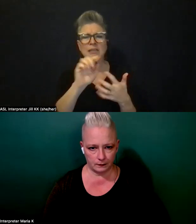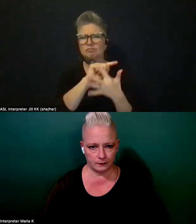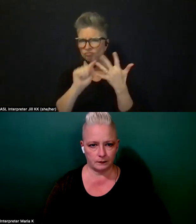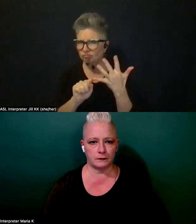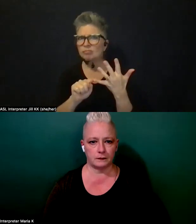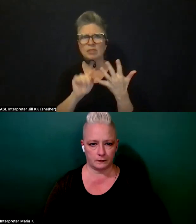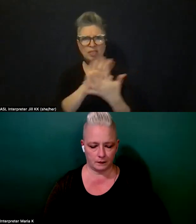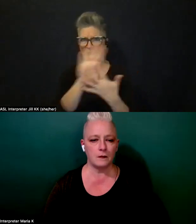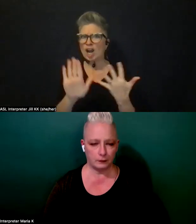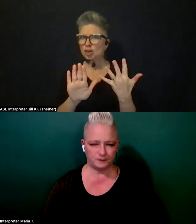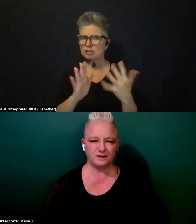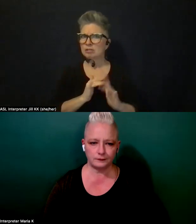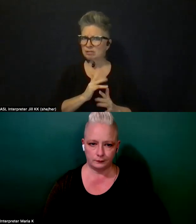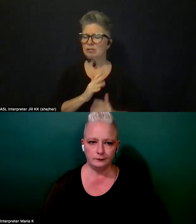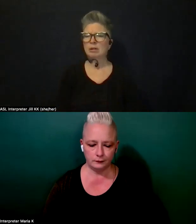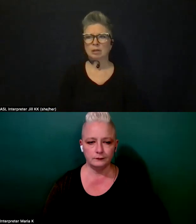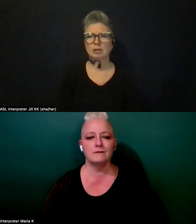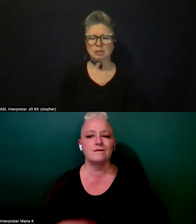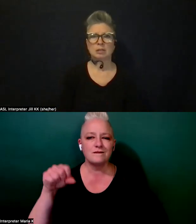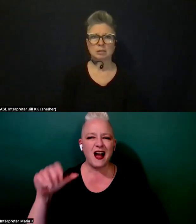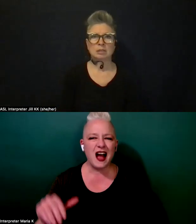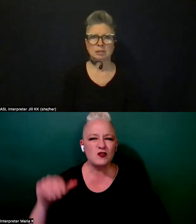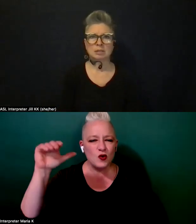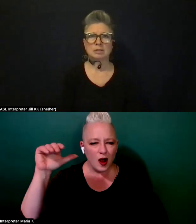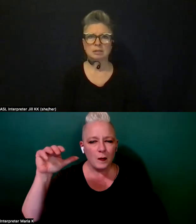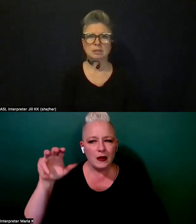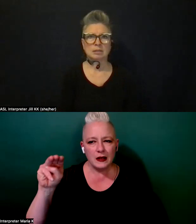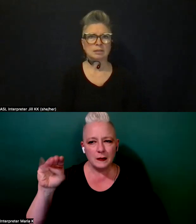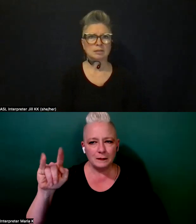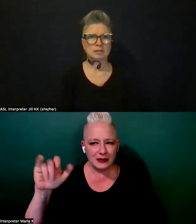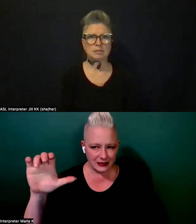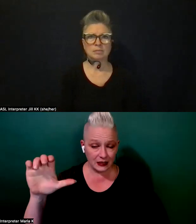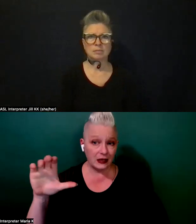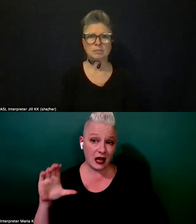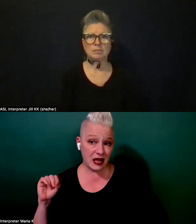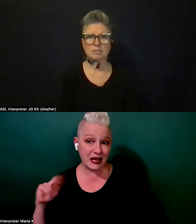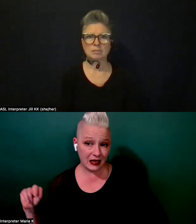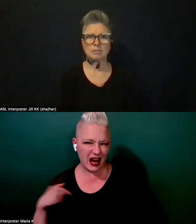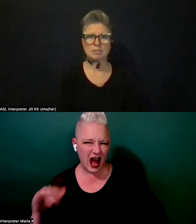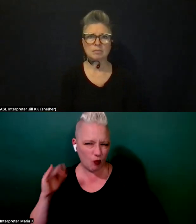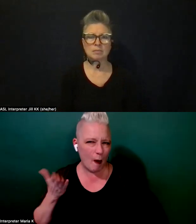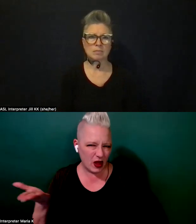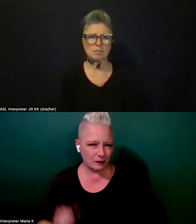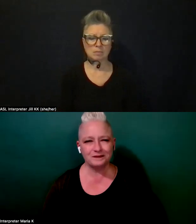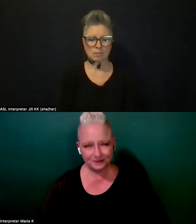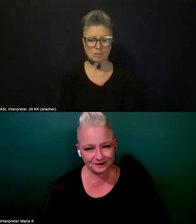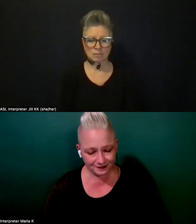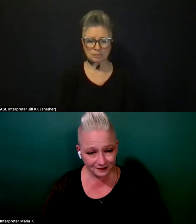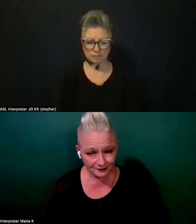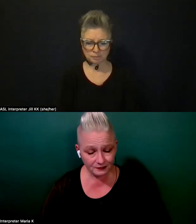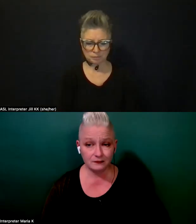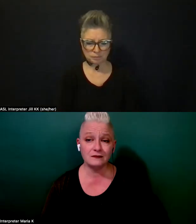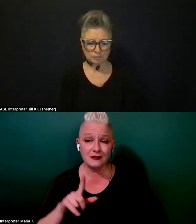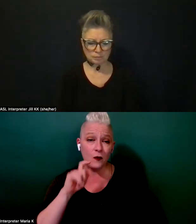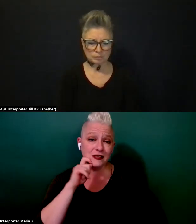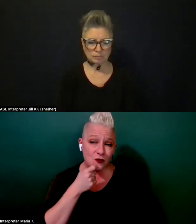Yeah, Mystic Christmas was I grew up in Connecticut where Mystic is, in case anybody didn't know. And that was really cool just because like I